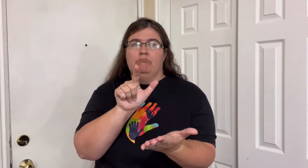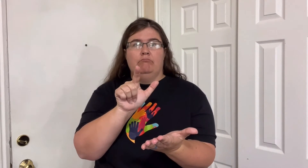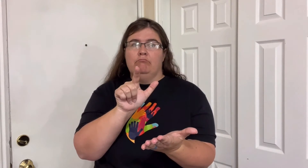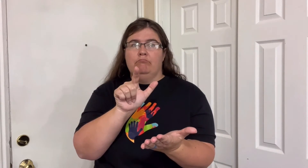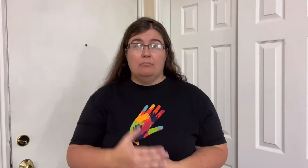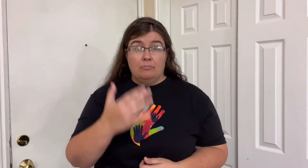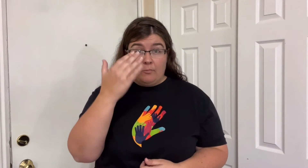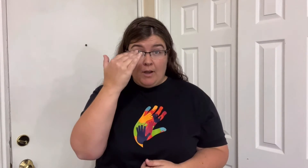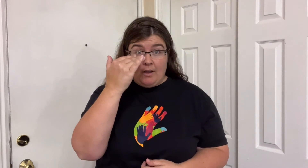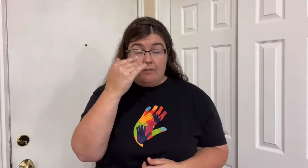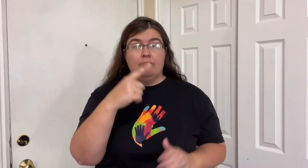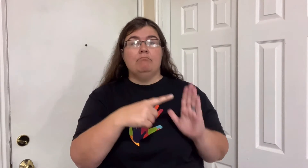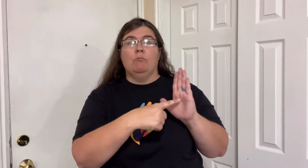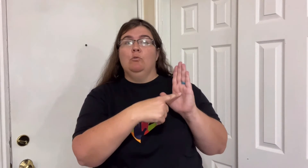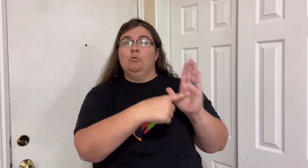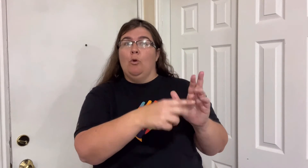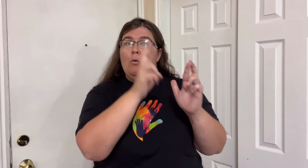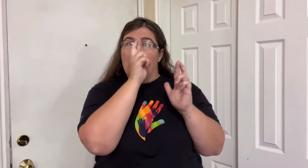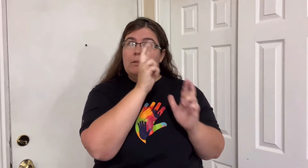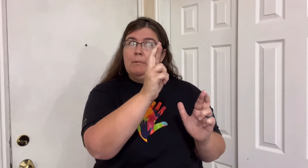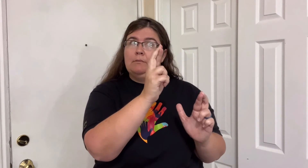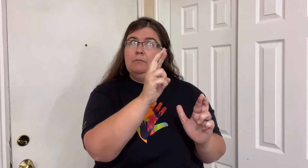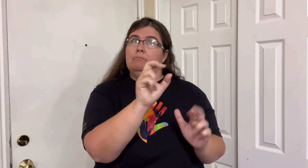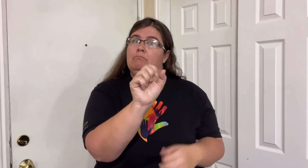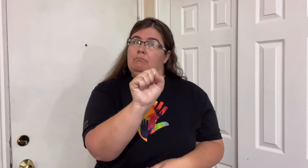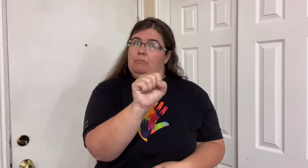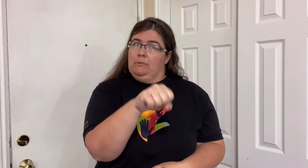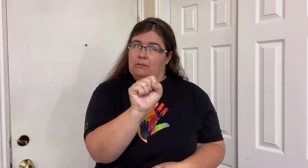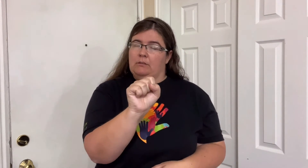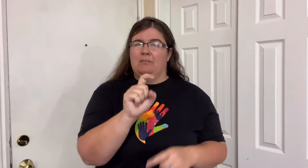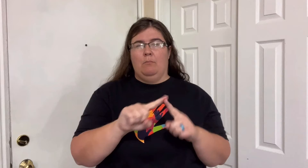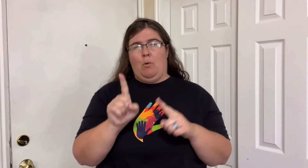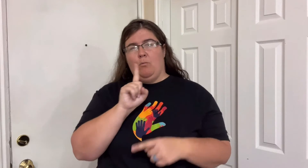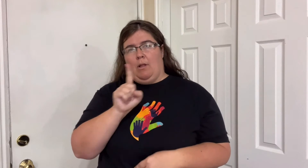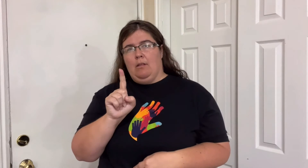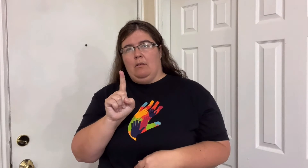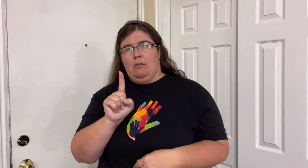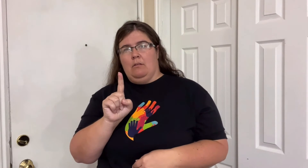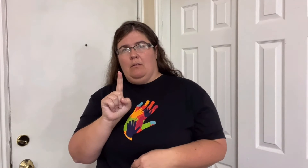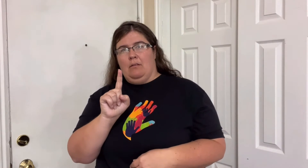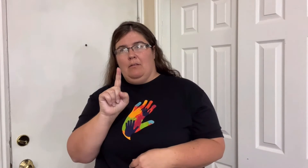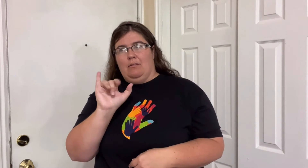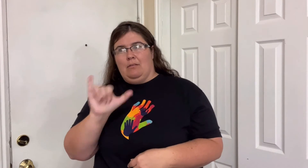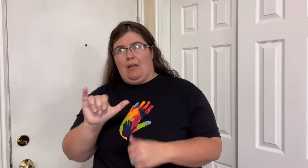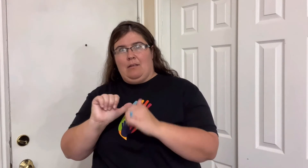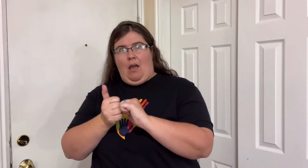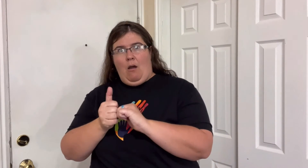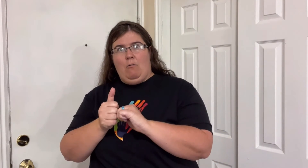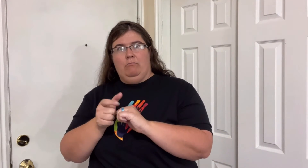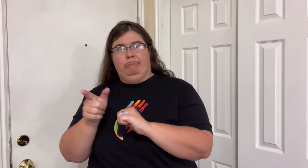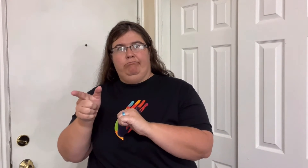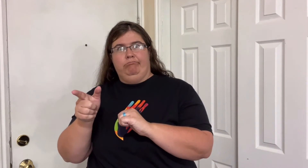speak. It was to show respect, yes, but really that was a means of control on the part of the